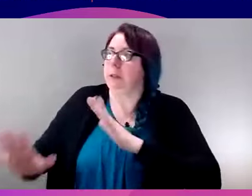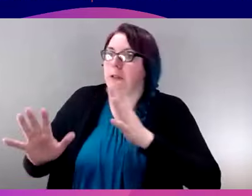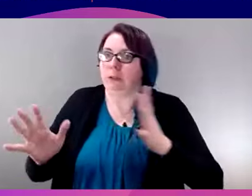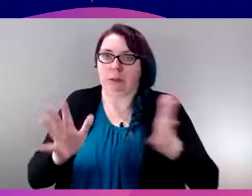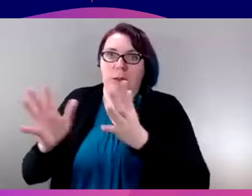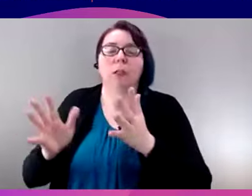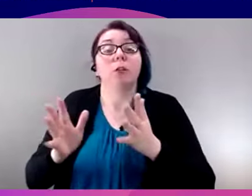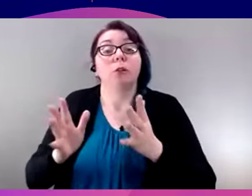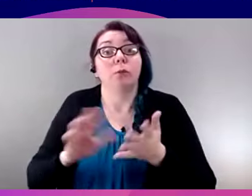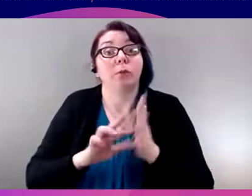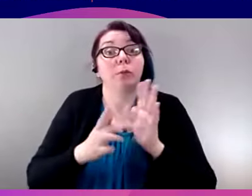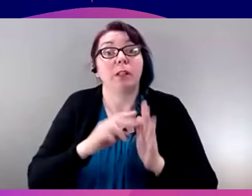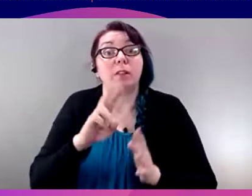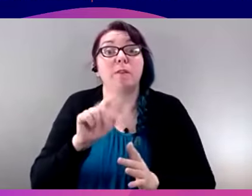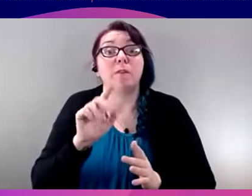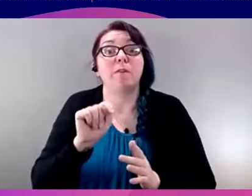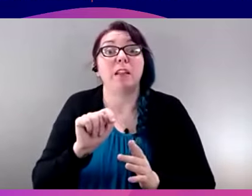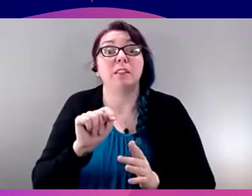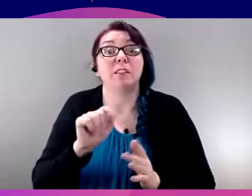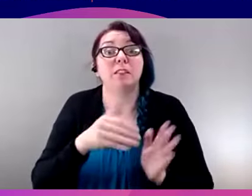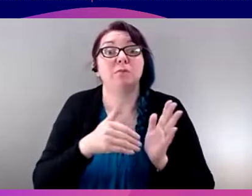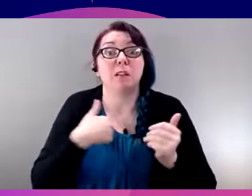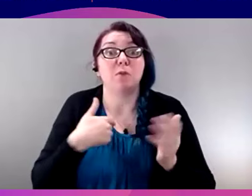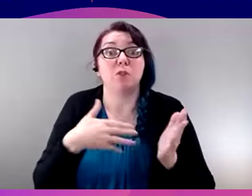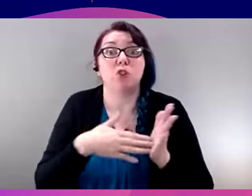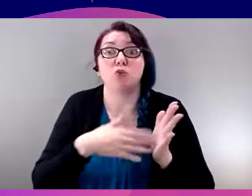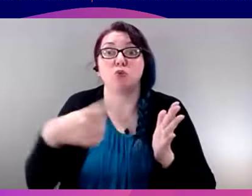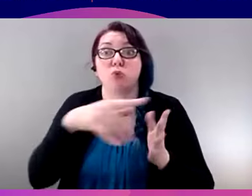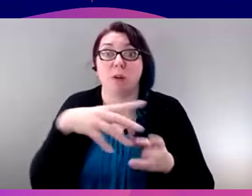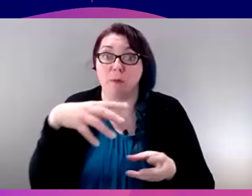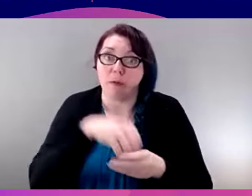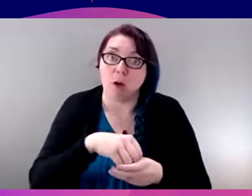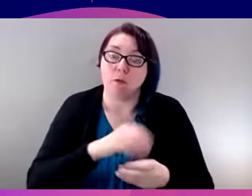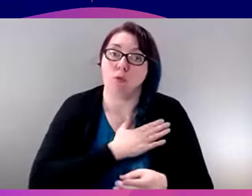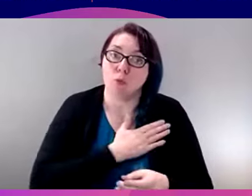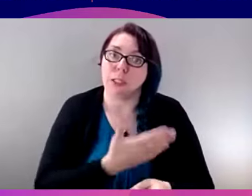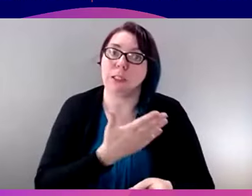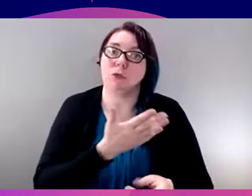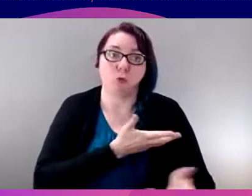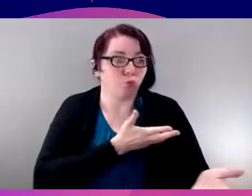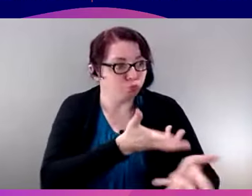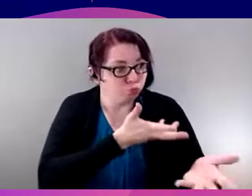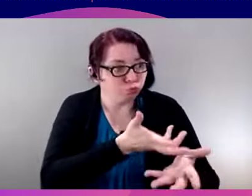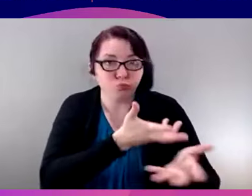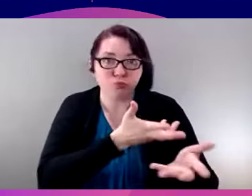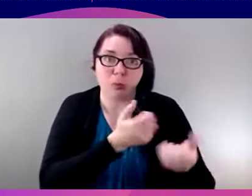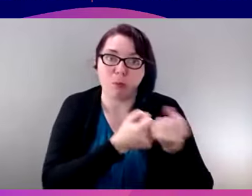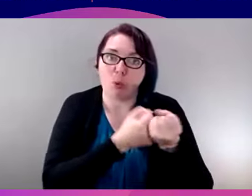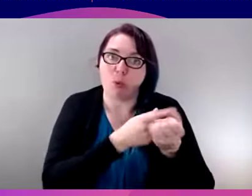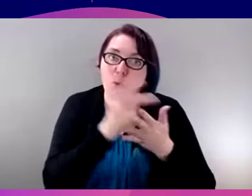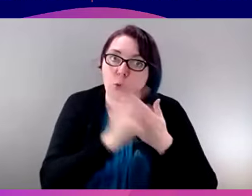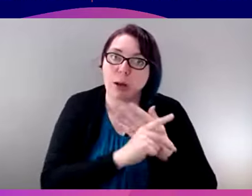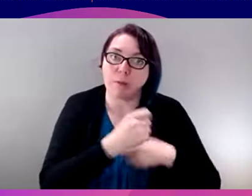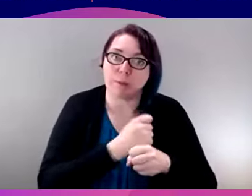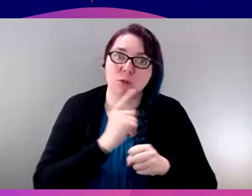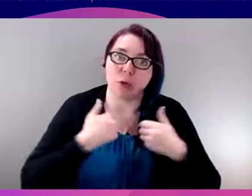veterinary staff and veterinary services connected to off-site and co-sheltering programs, so